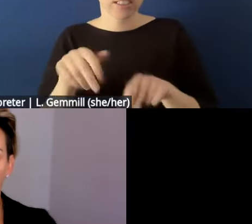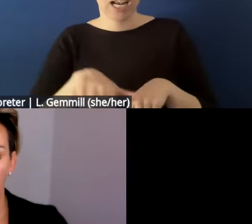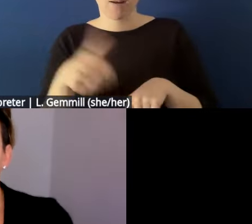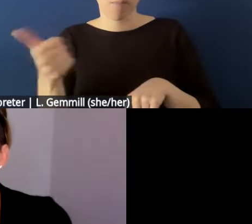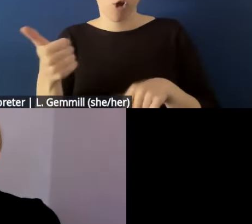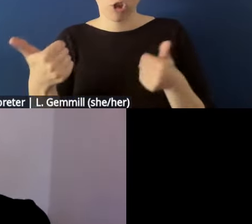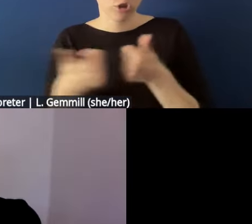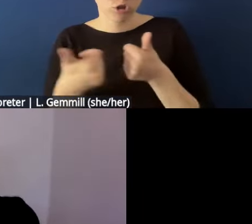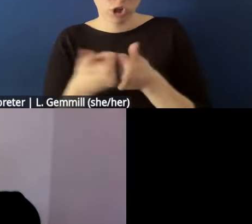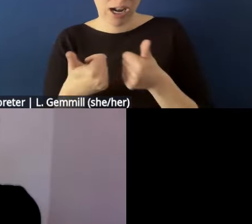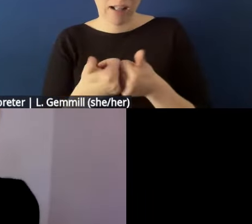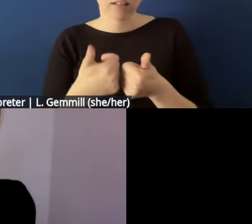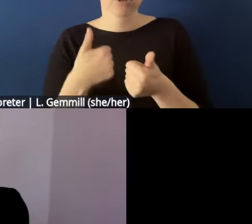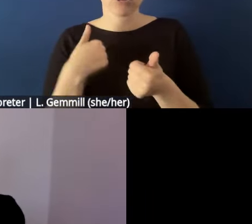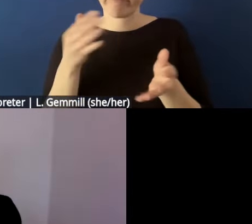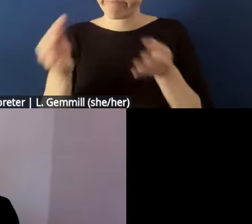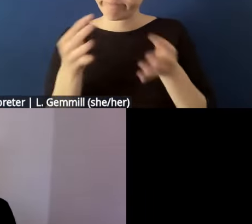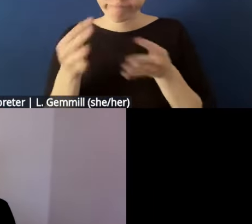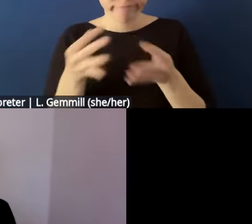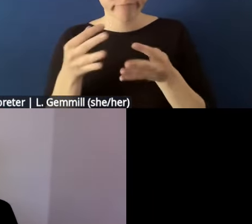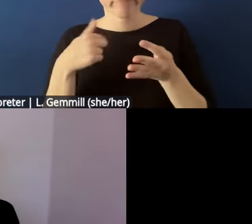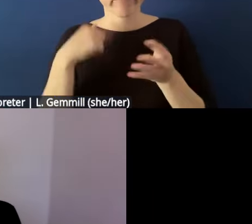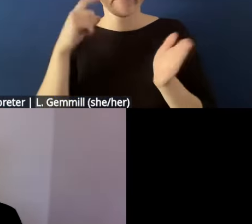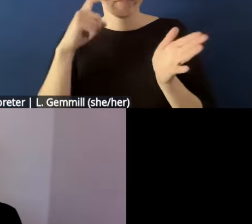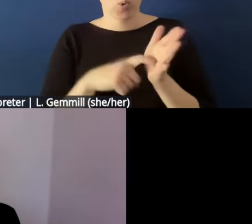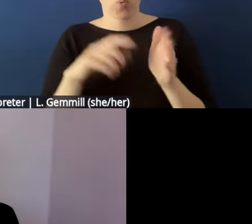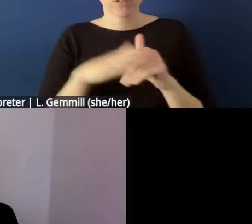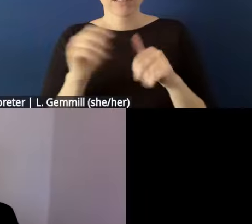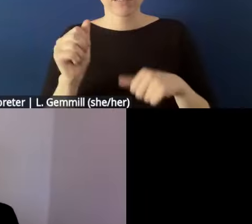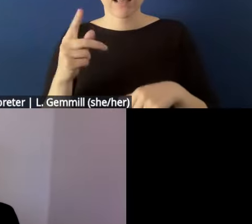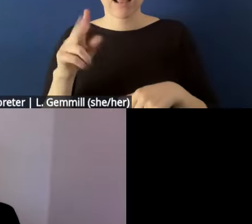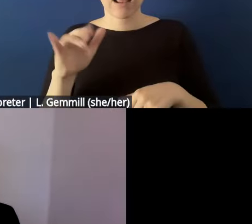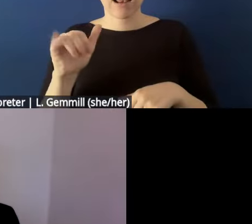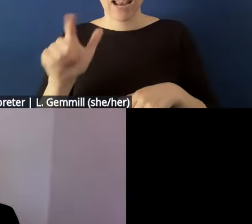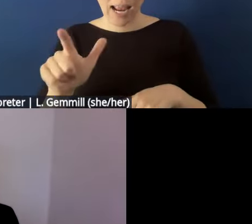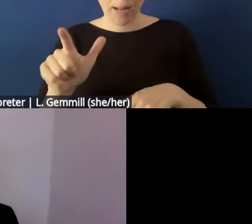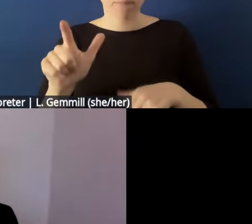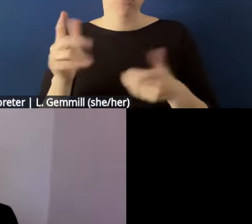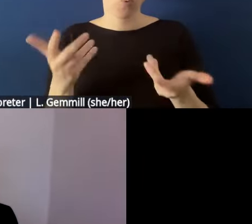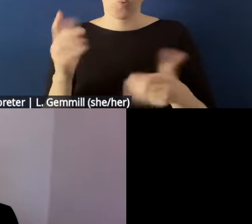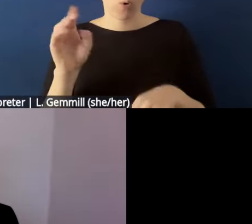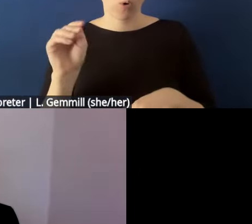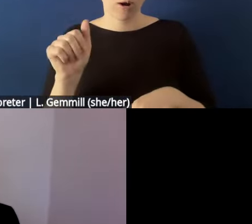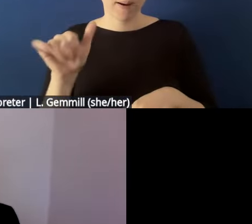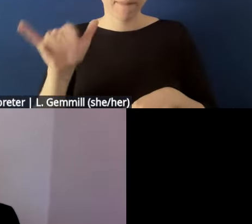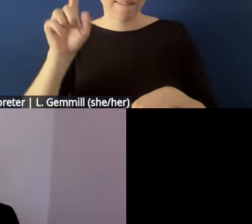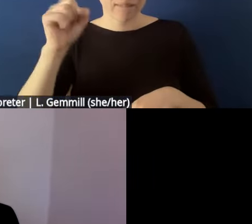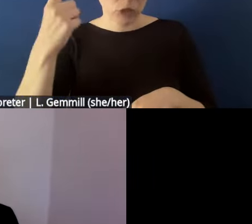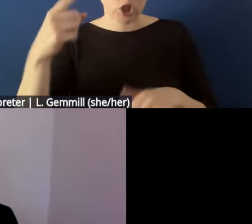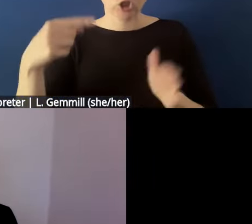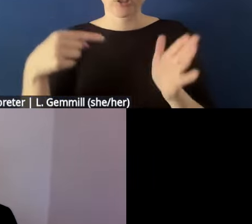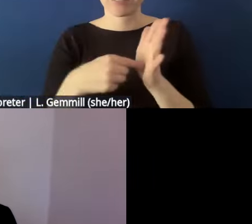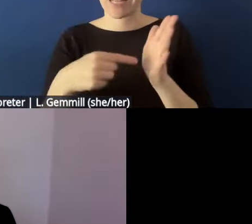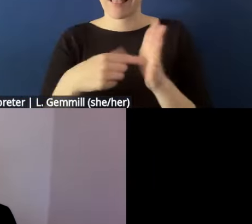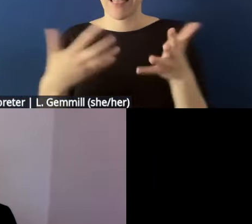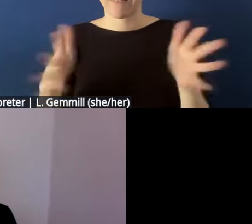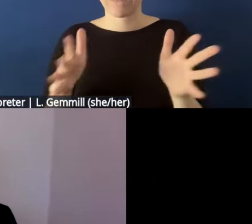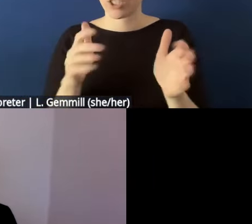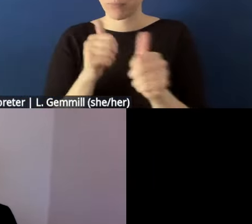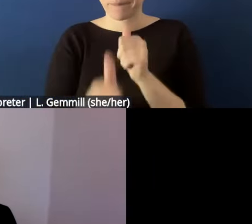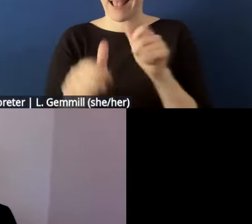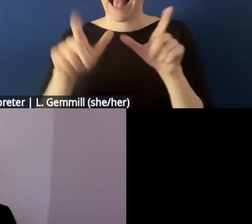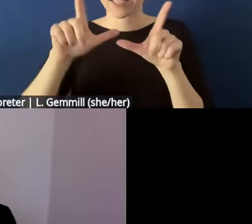we noticed on May 1st, deadline expired May 8th, no response was received. These are the steps we took. This